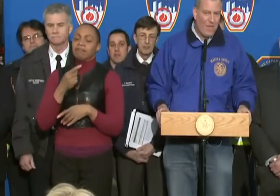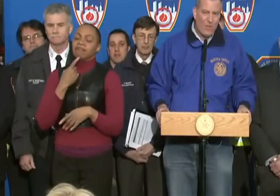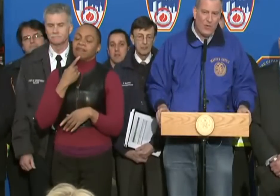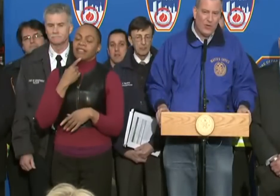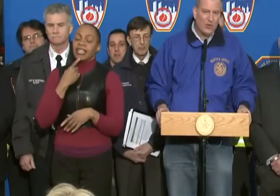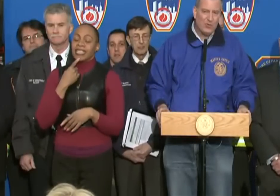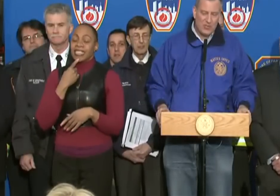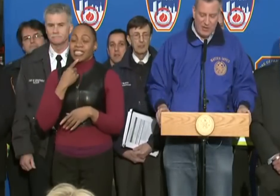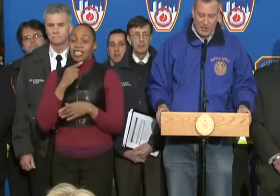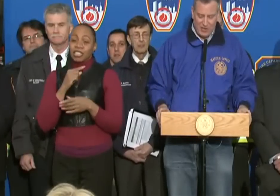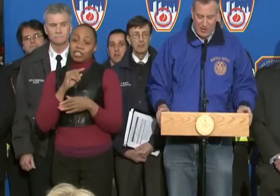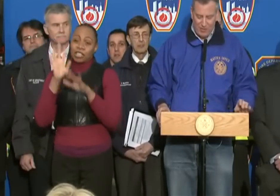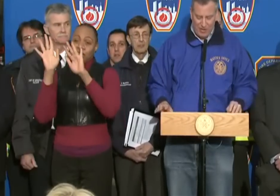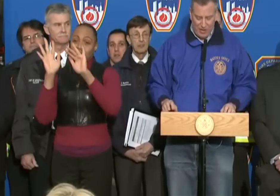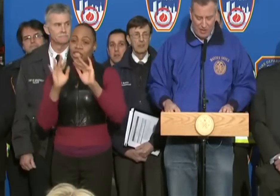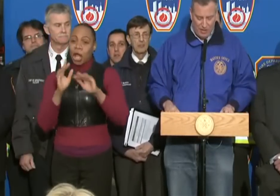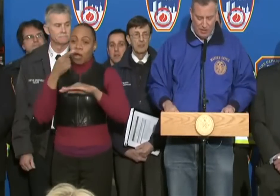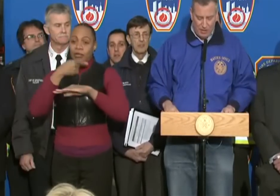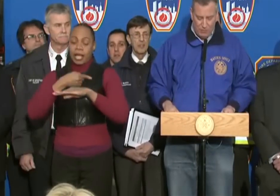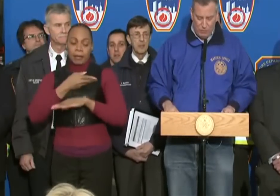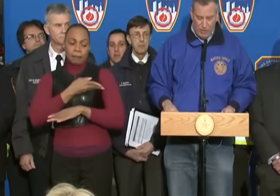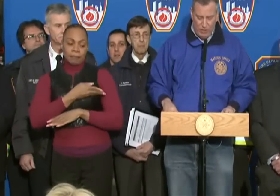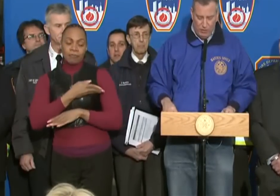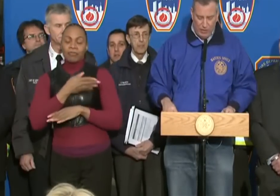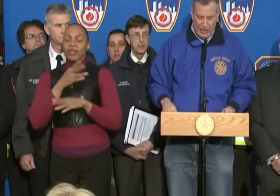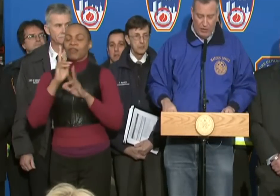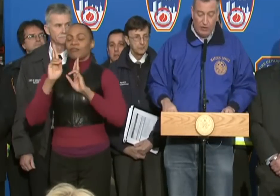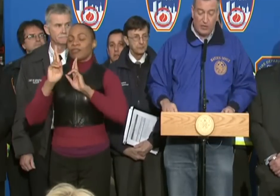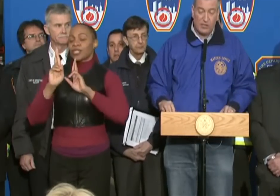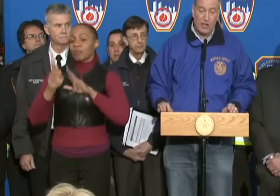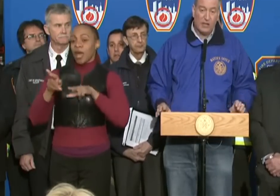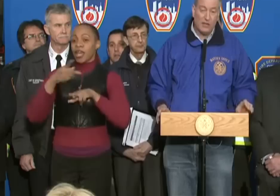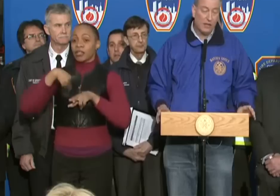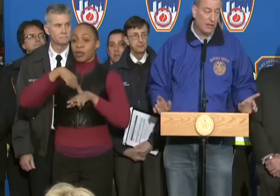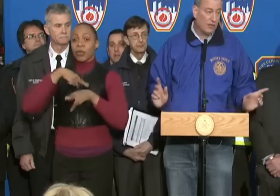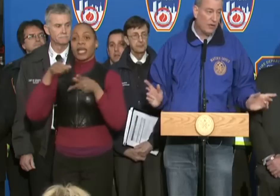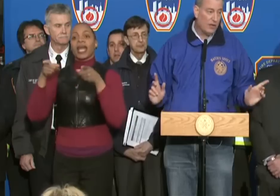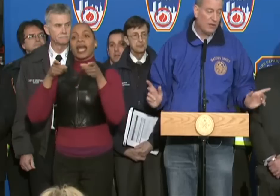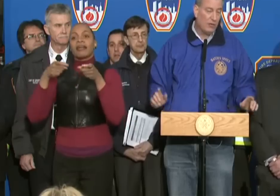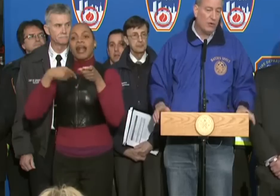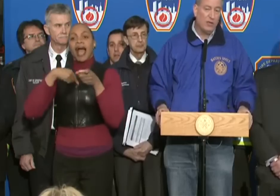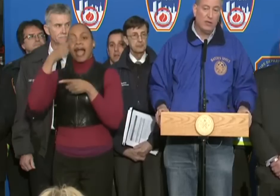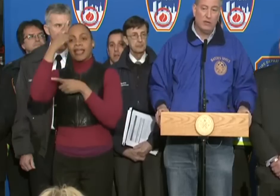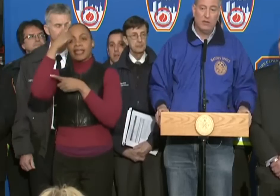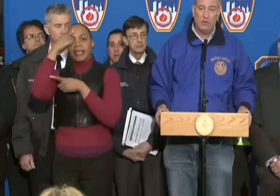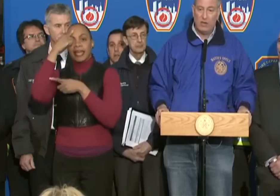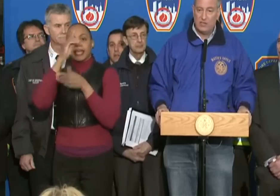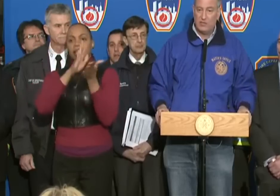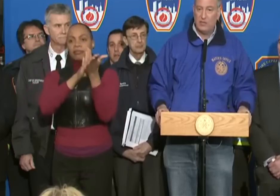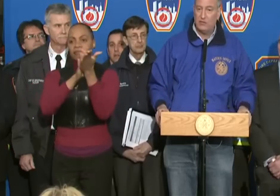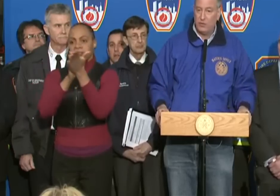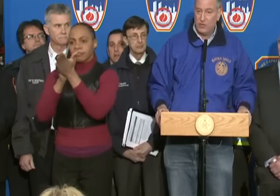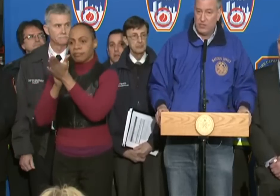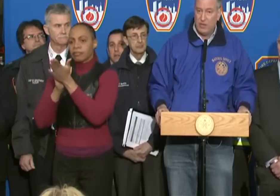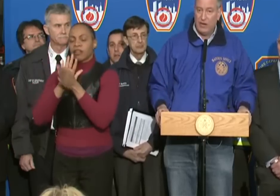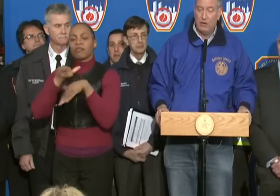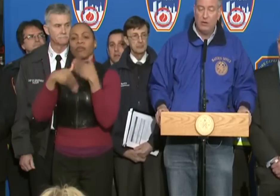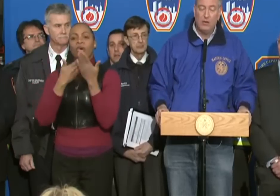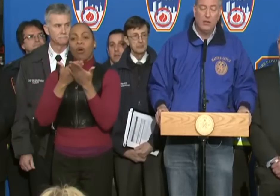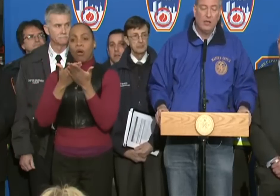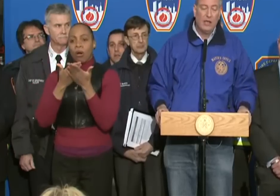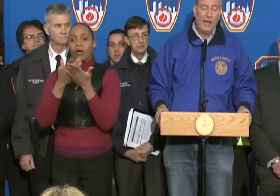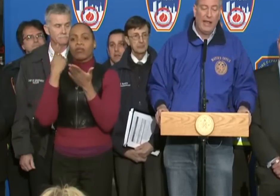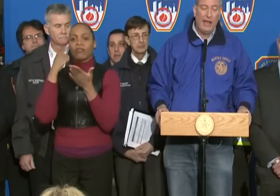say to the Brooklyn moms With all and due dads? respect to them, we handle this, I think, and I give credit to everyone here, aggressively in a focused